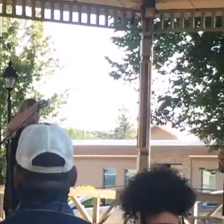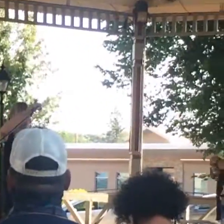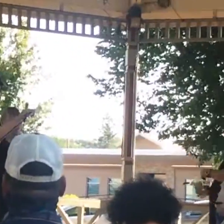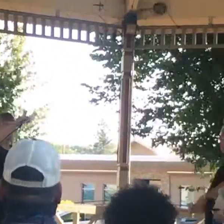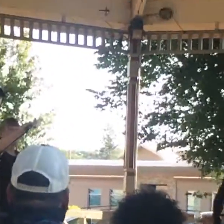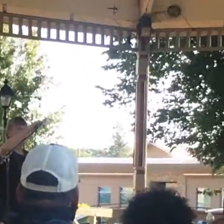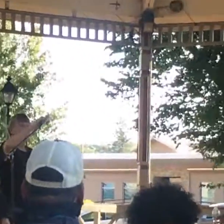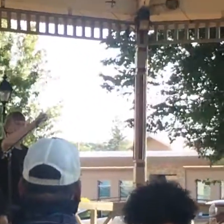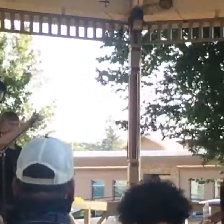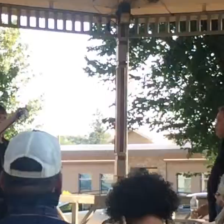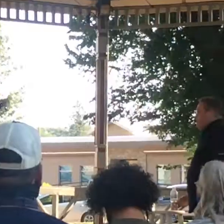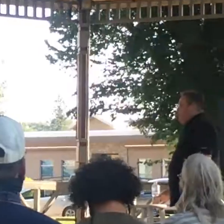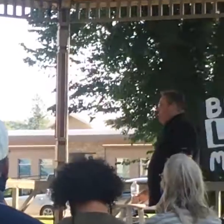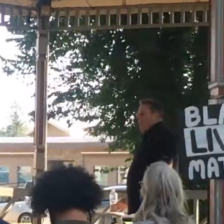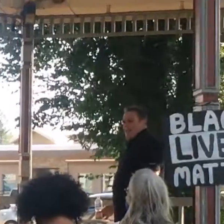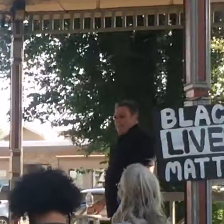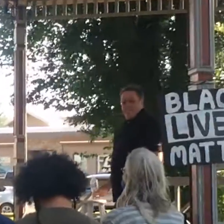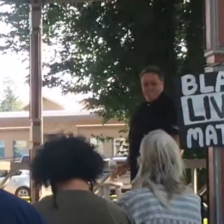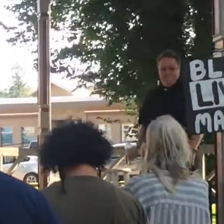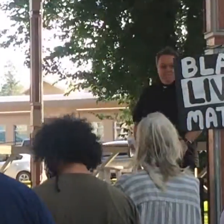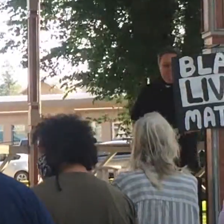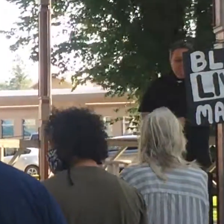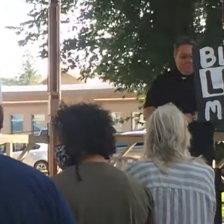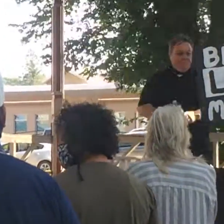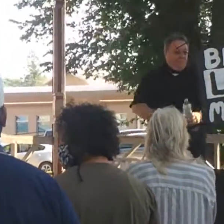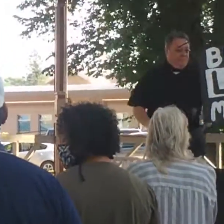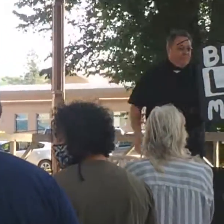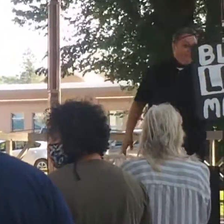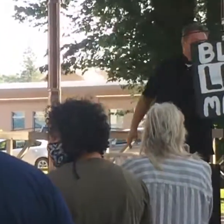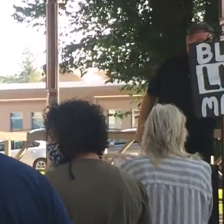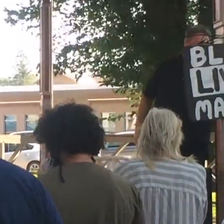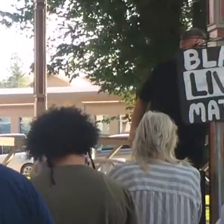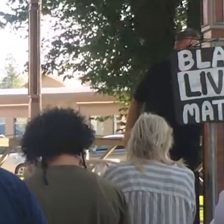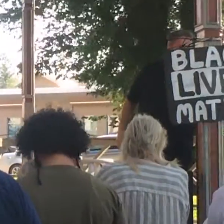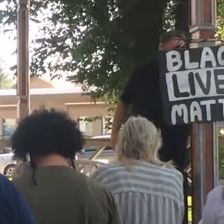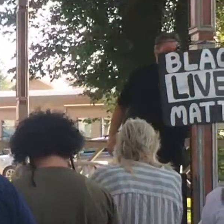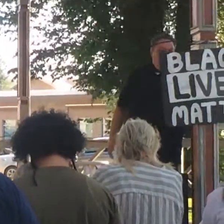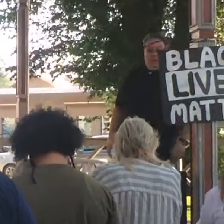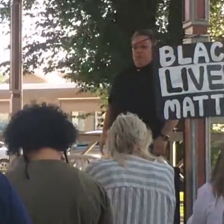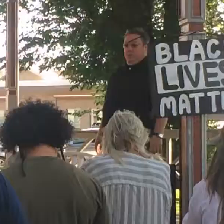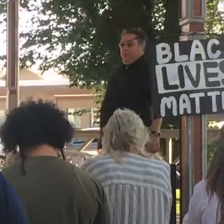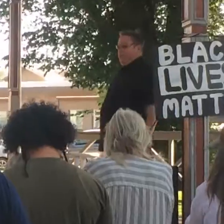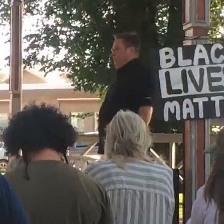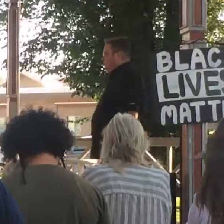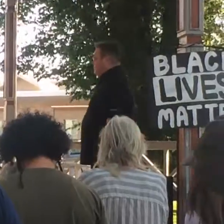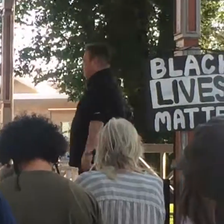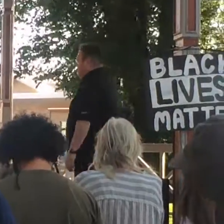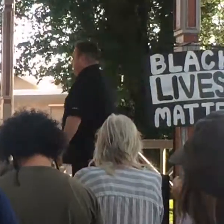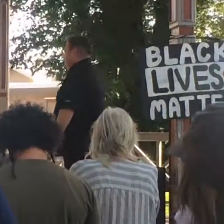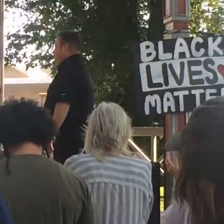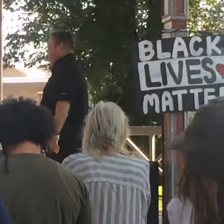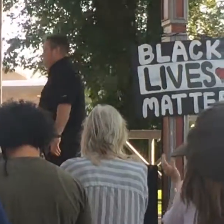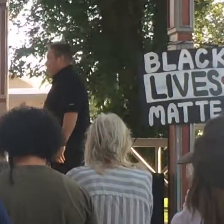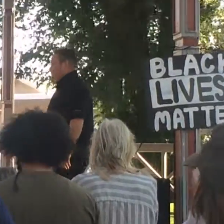So track Christopher Holmes down later and find out how you can support him in his effort to get those textbooks switched out. Let's work with him